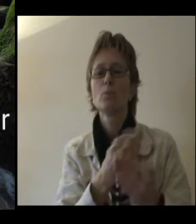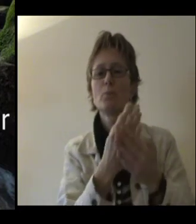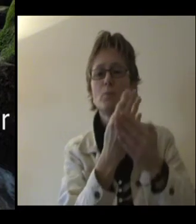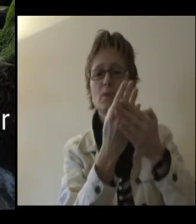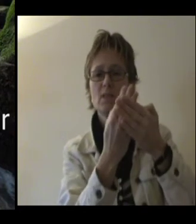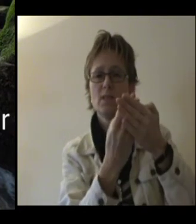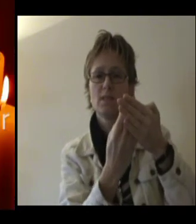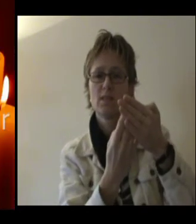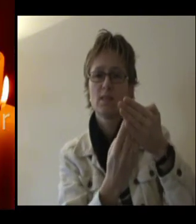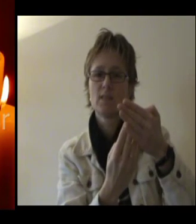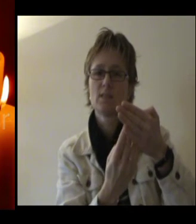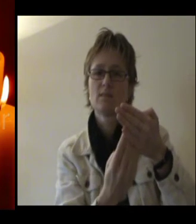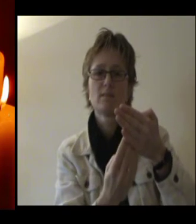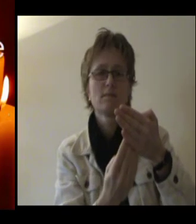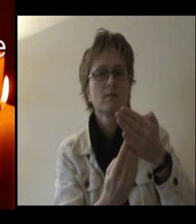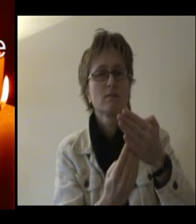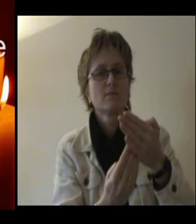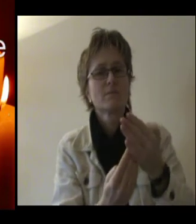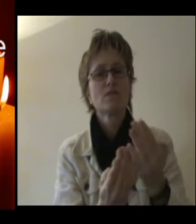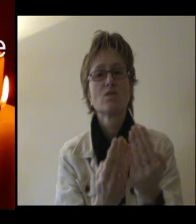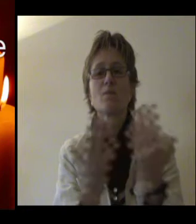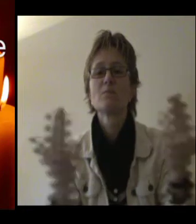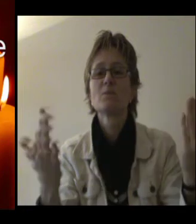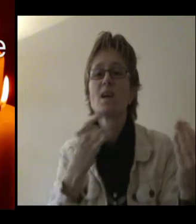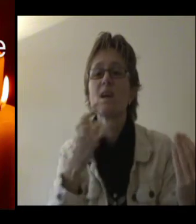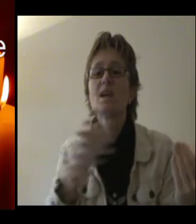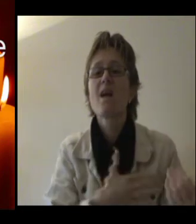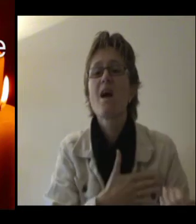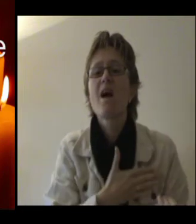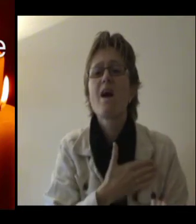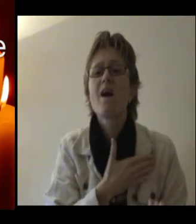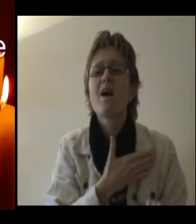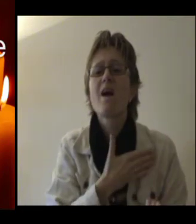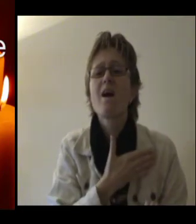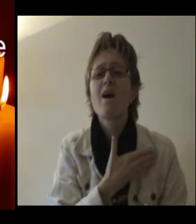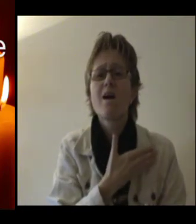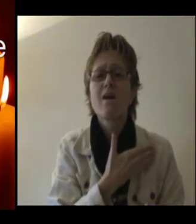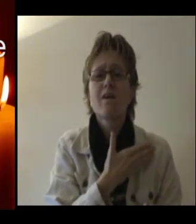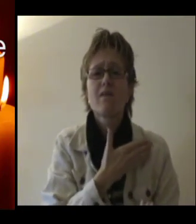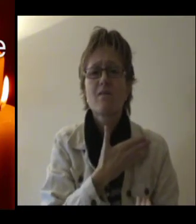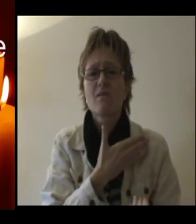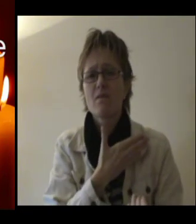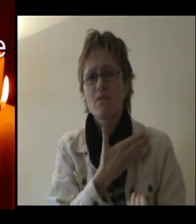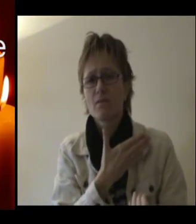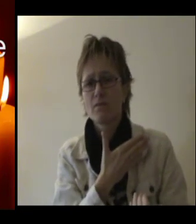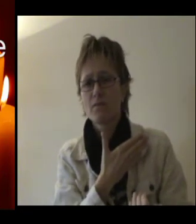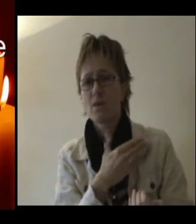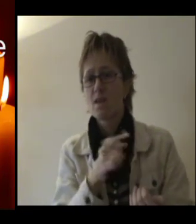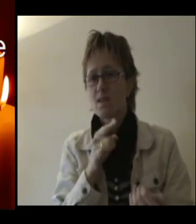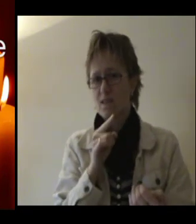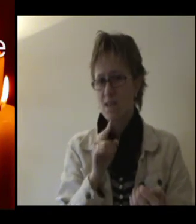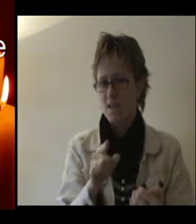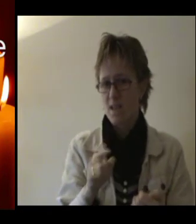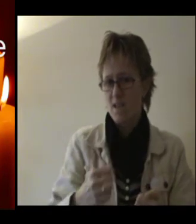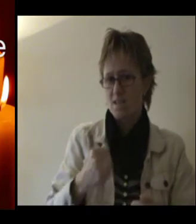bleed Some say love, it is a